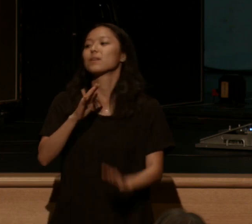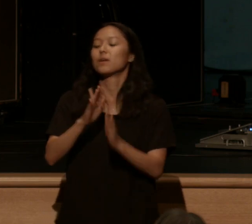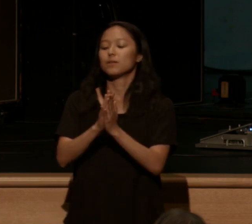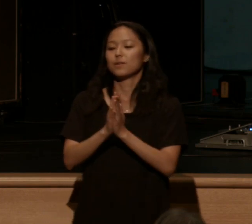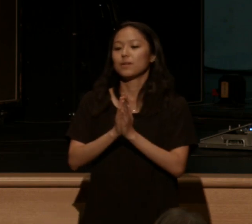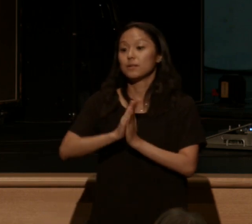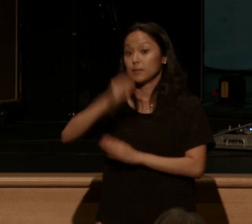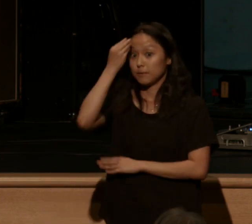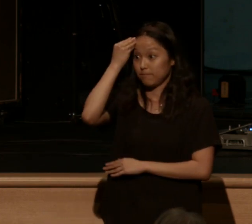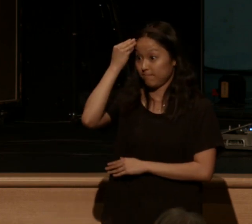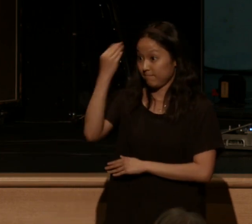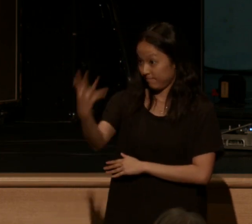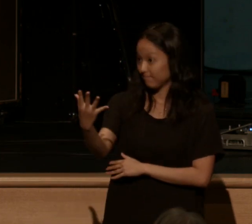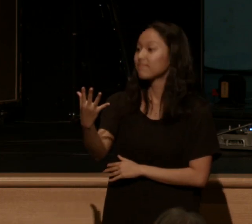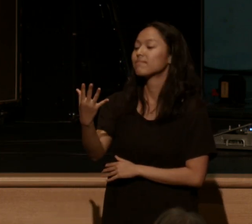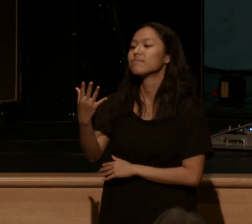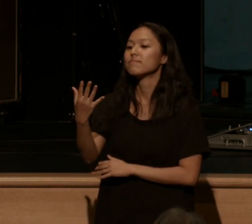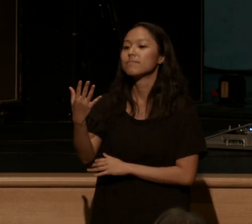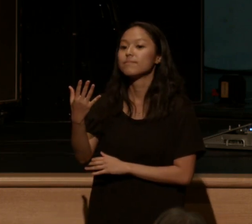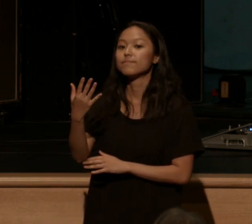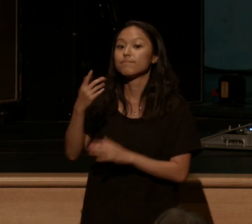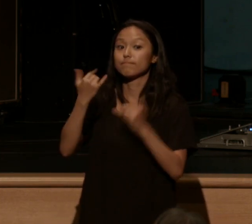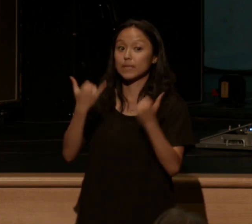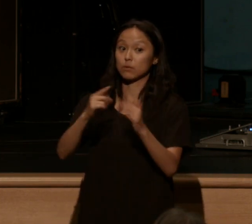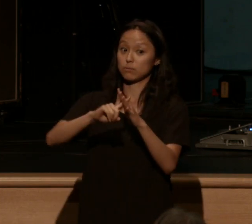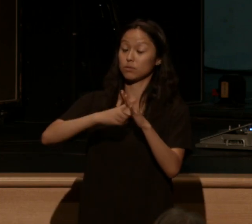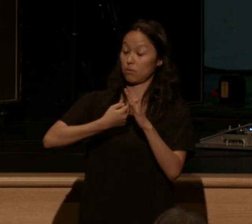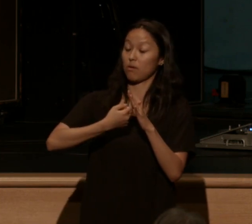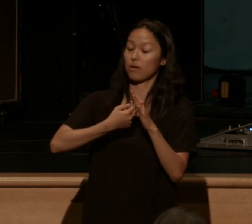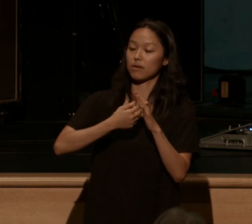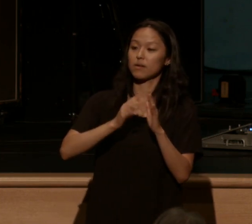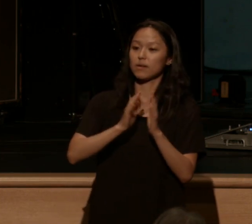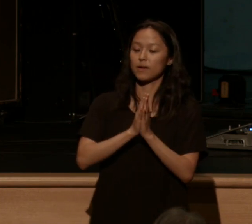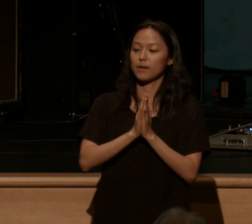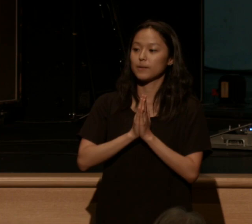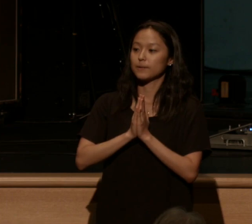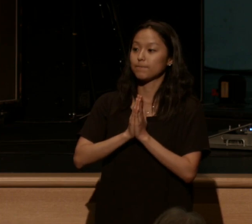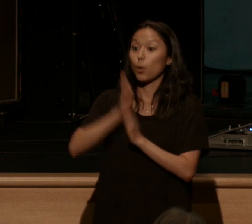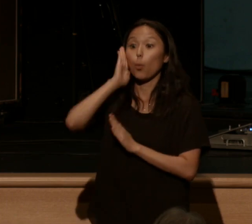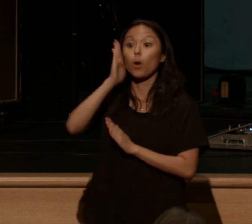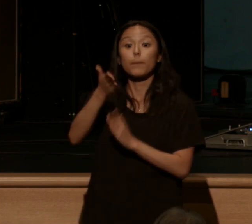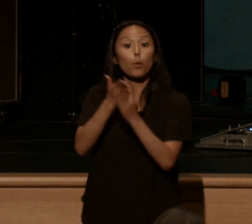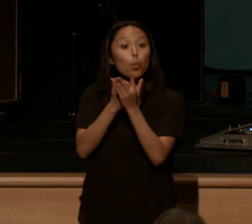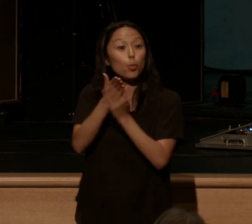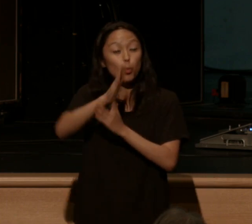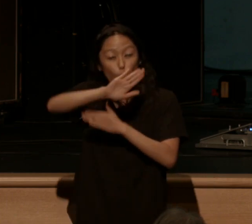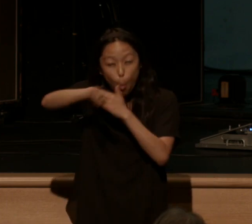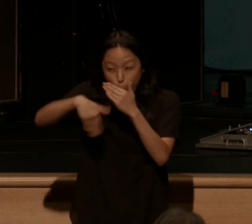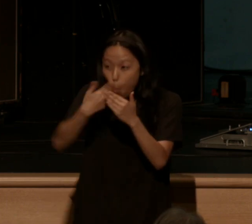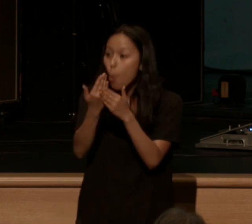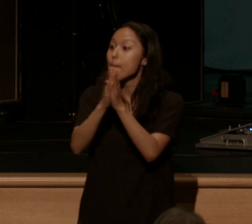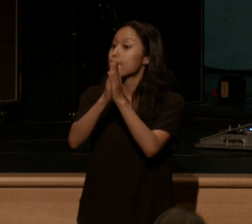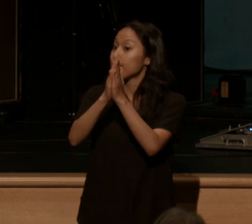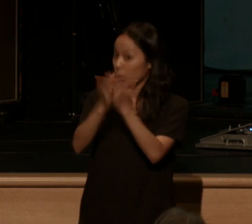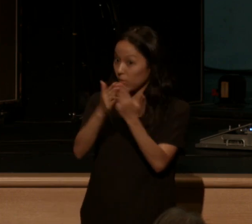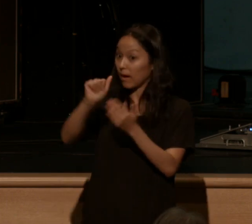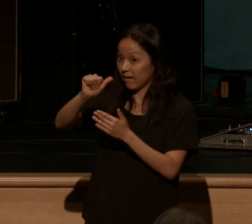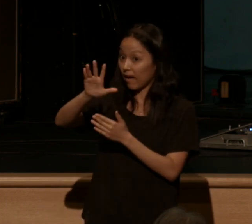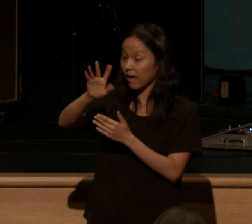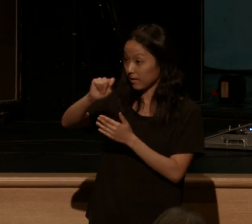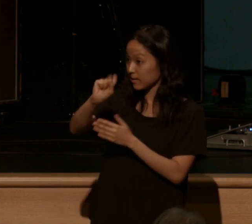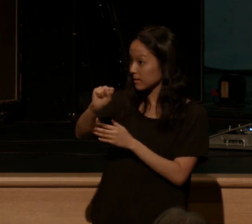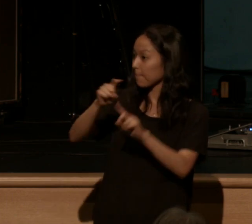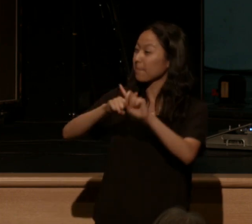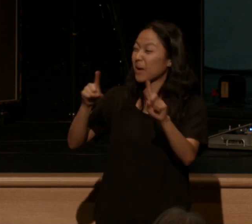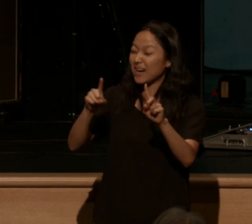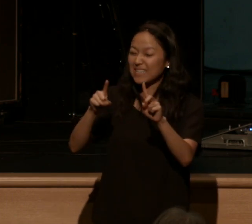same page. A few disclaimers as we begin the book of Acts. So we will be going through the entire book, okay? But